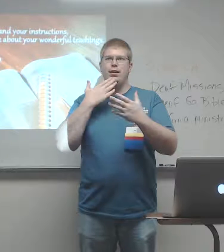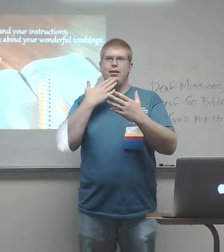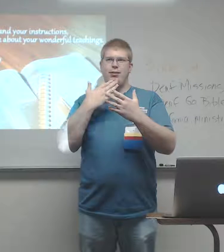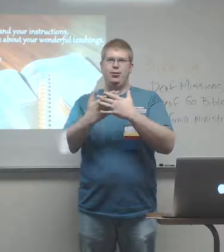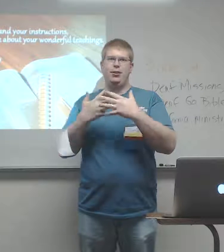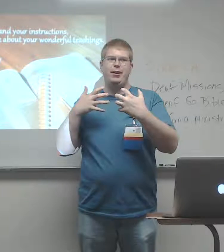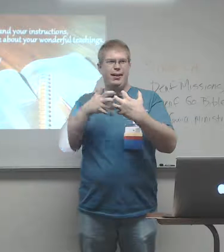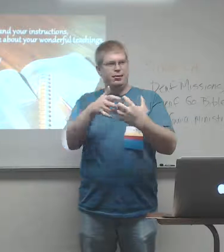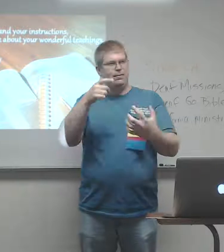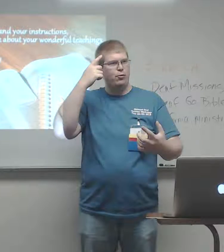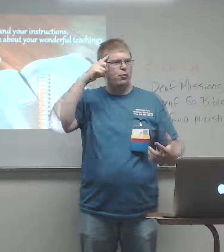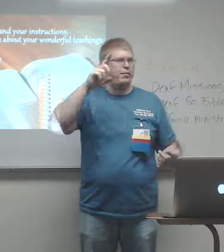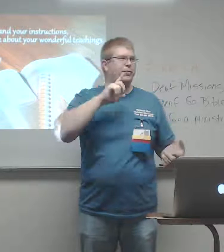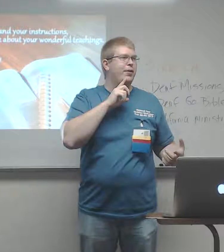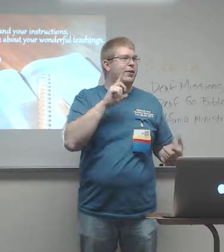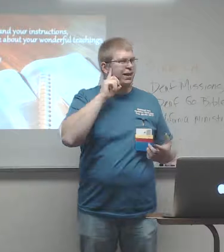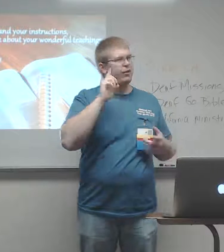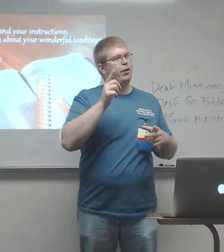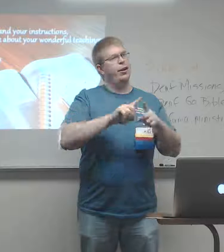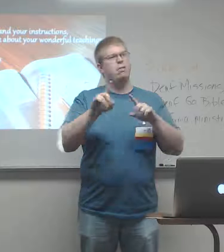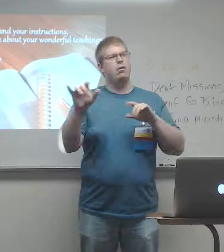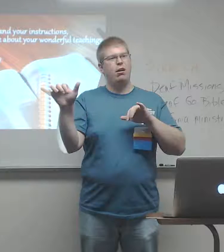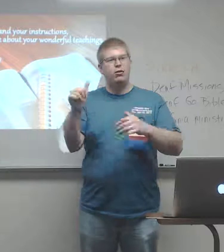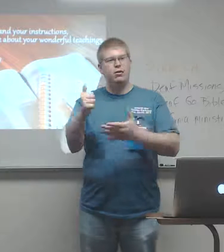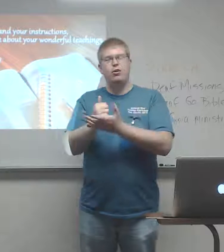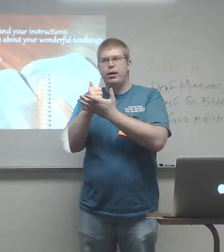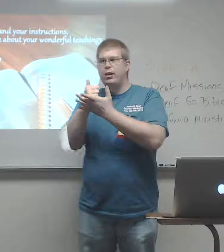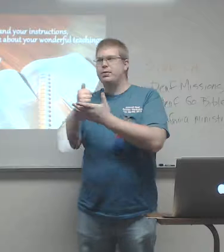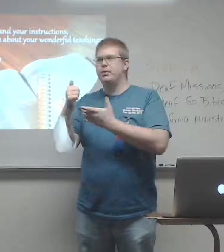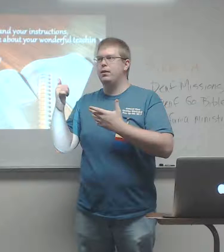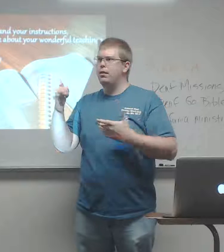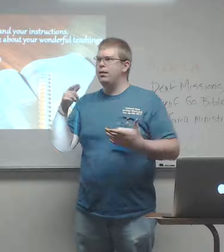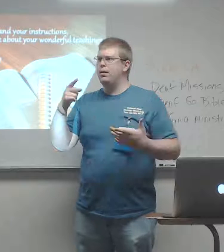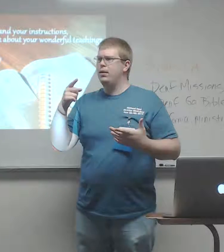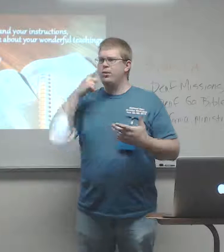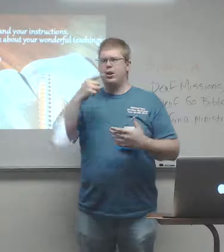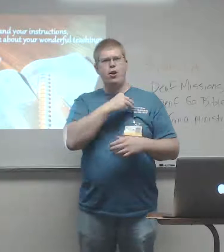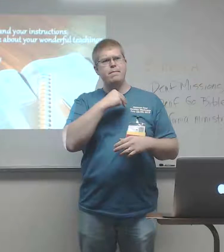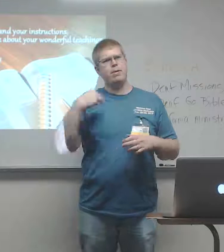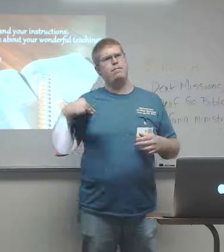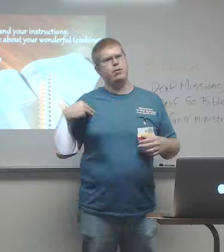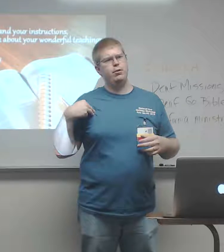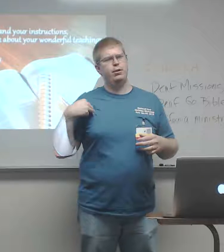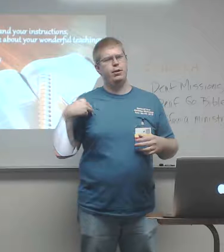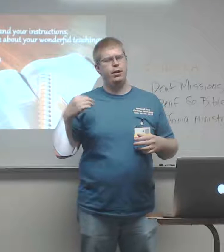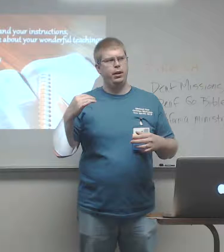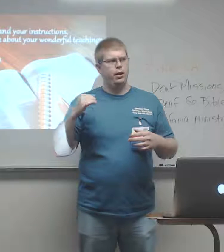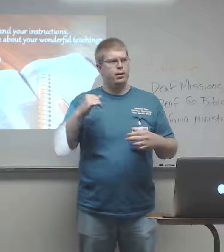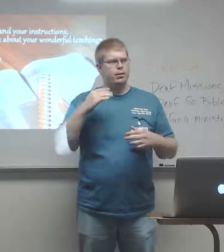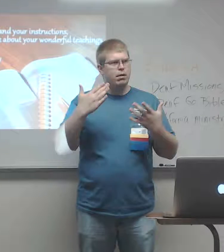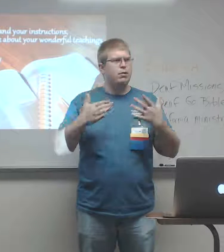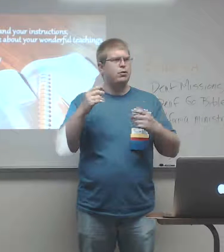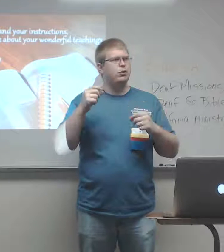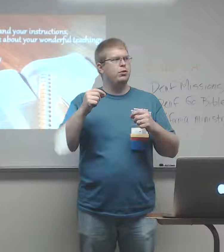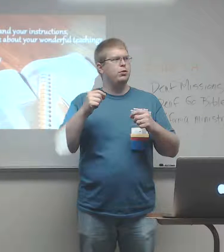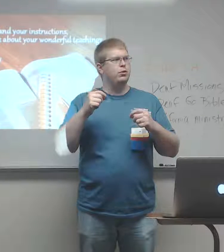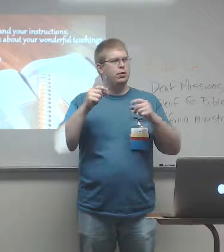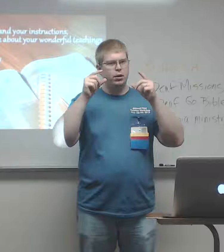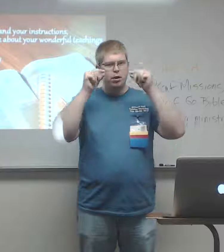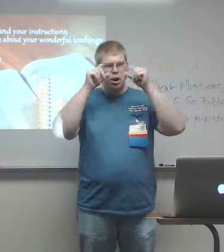is a good connection for the deaf, but also helps those hearing members to maybe just